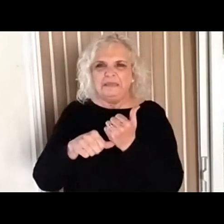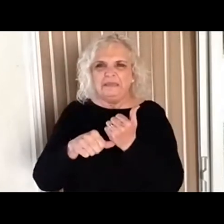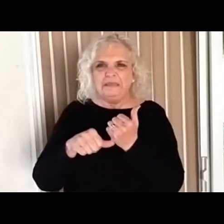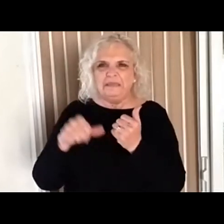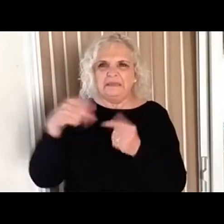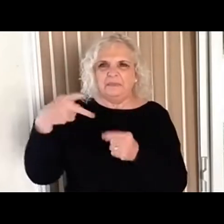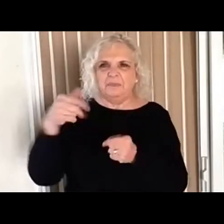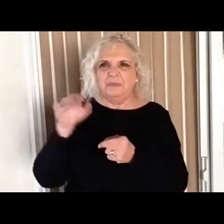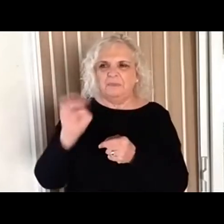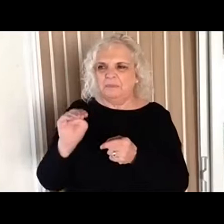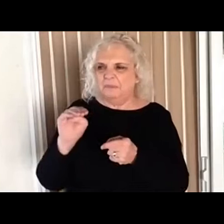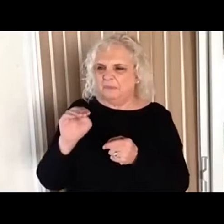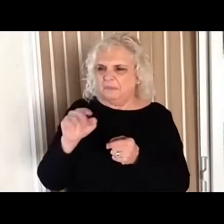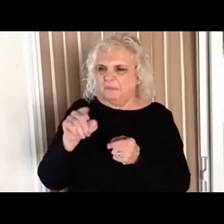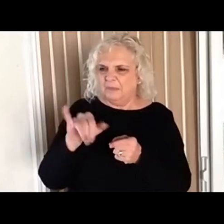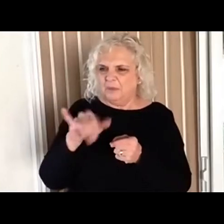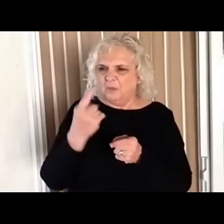one.